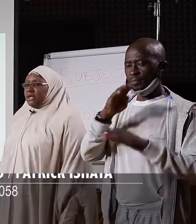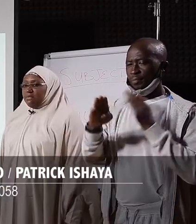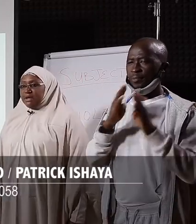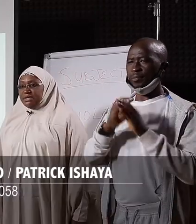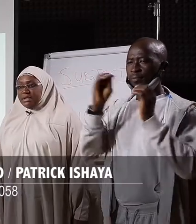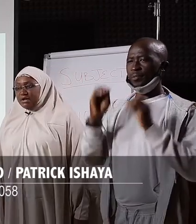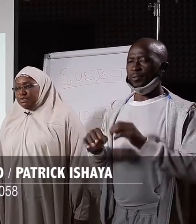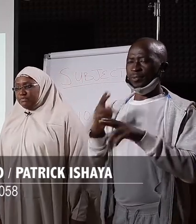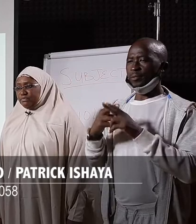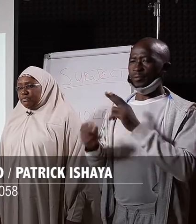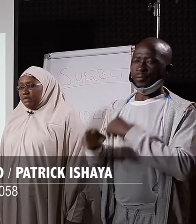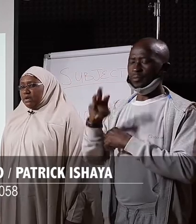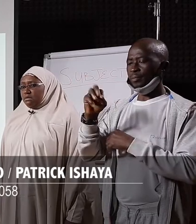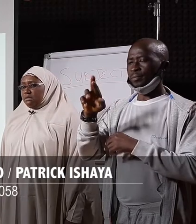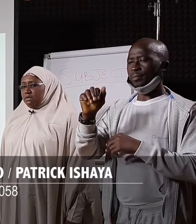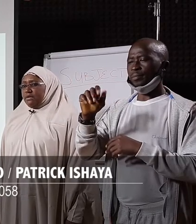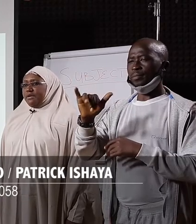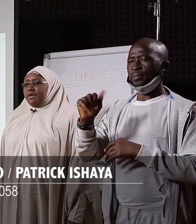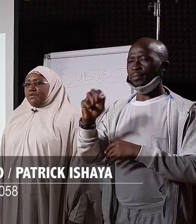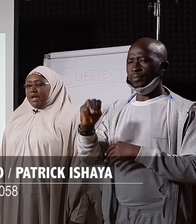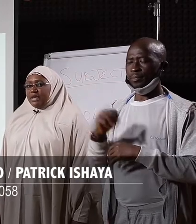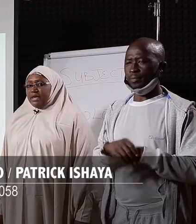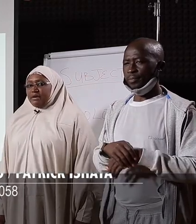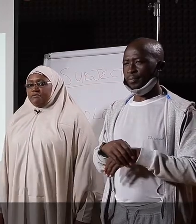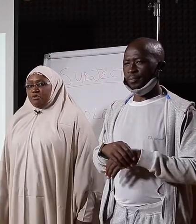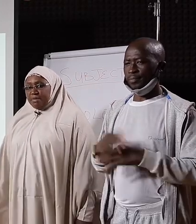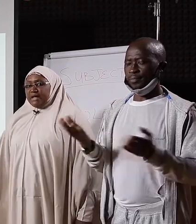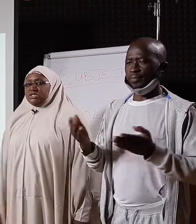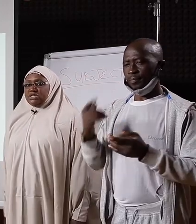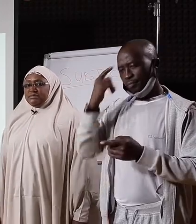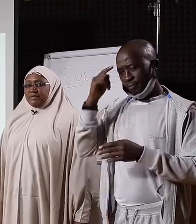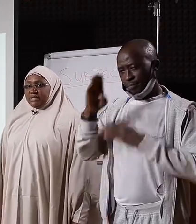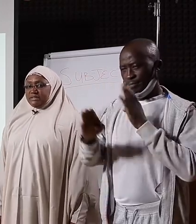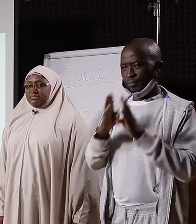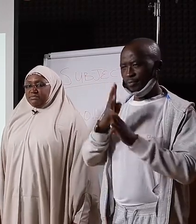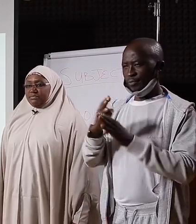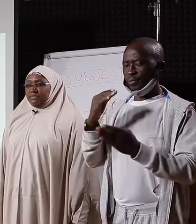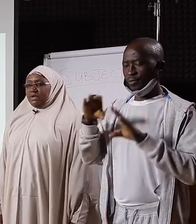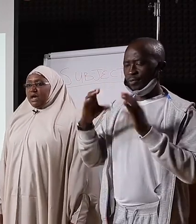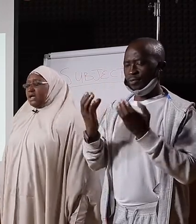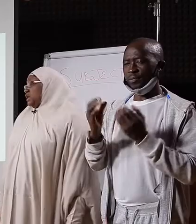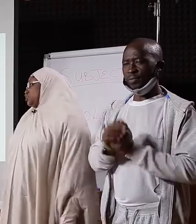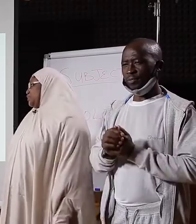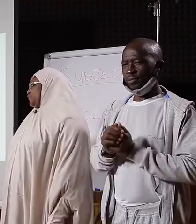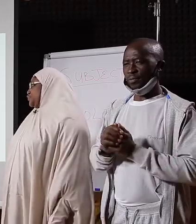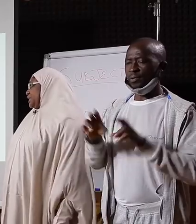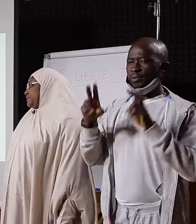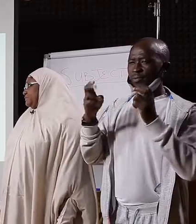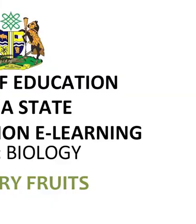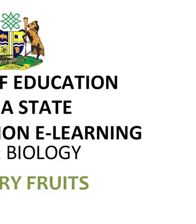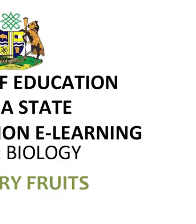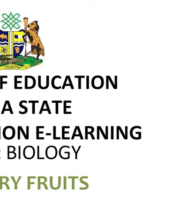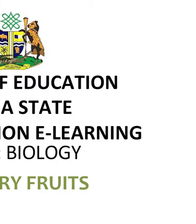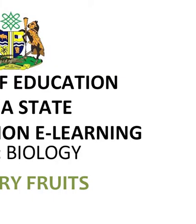teacher, Mariam Ahmed Gidado. We are here for biology lesson. And our topic for